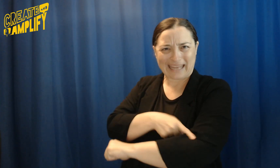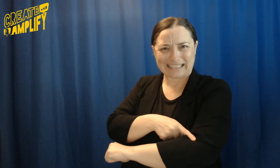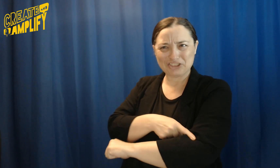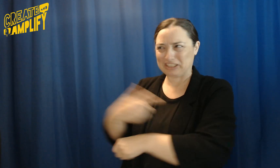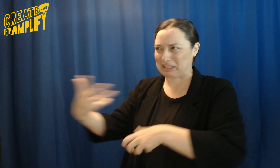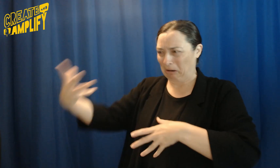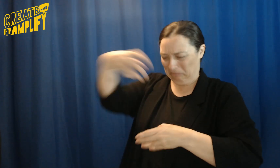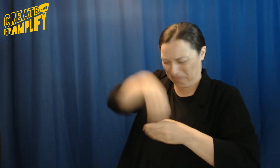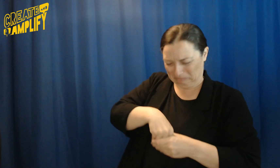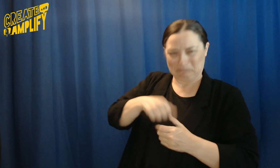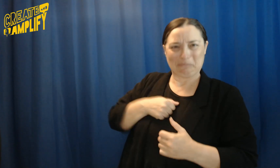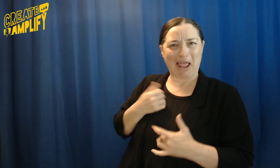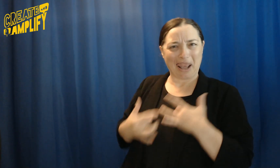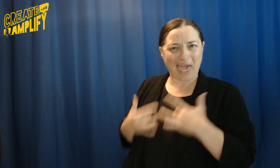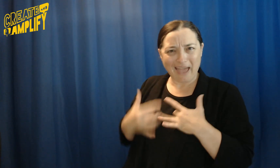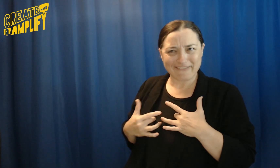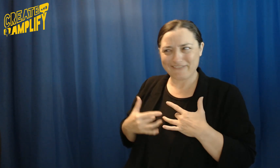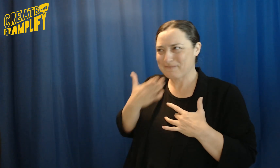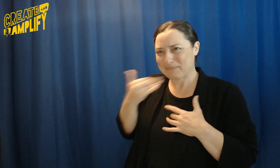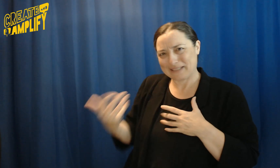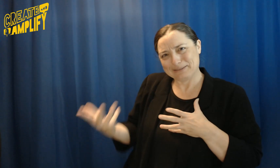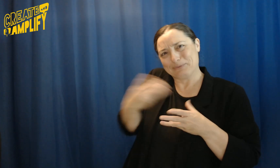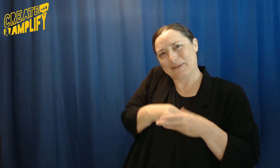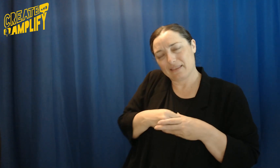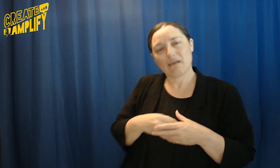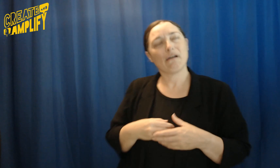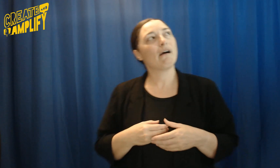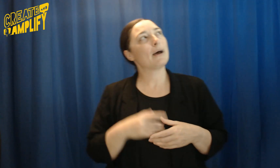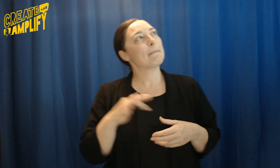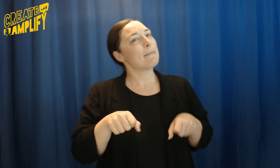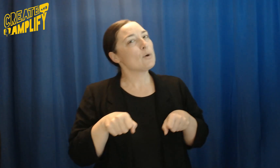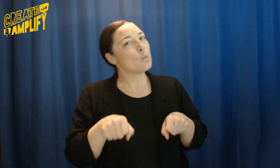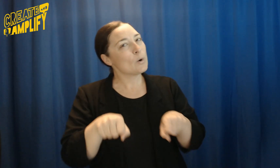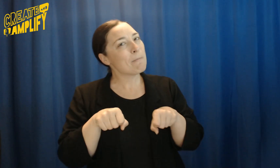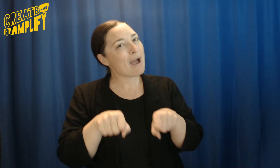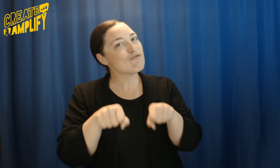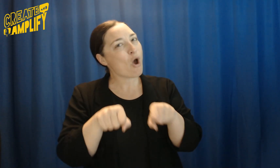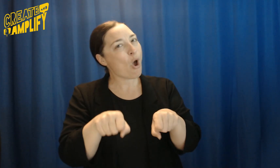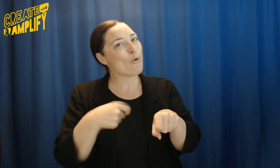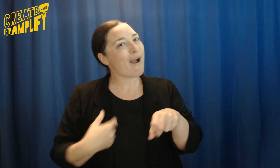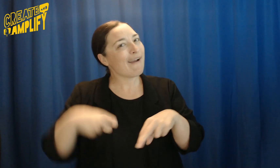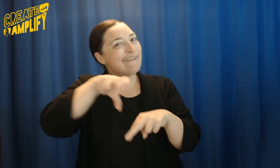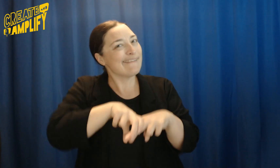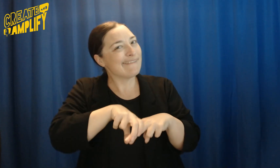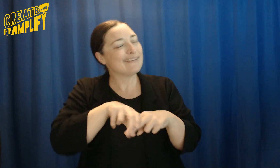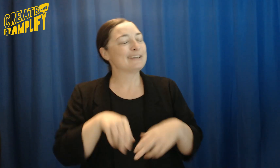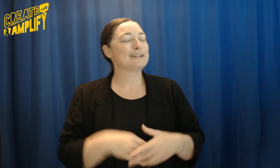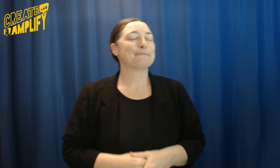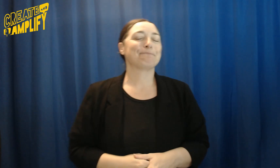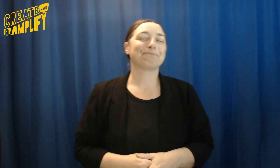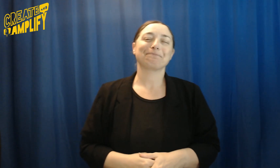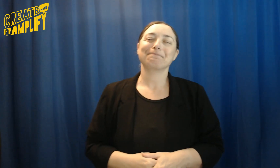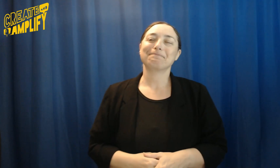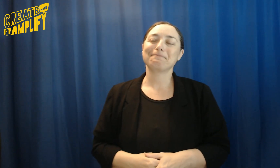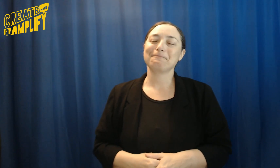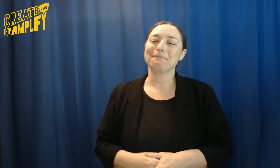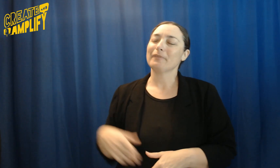life. Maybe we should get a wheelbarrow. That could be cute. Yeah. I wanted to ask you because it seems like